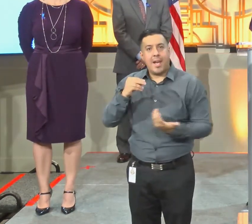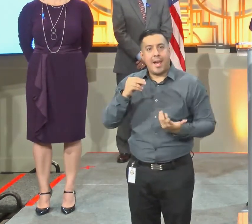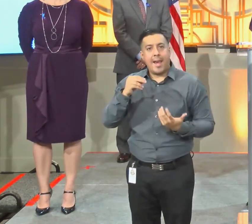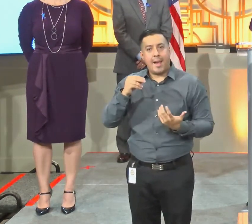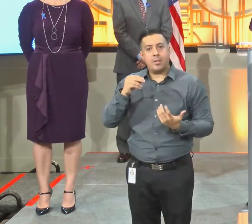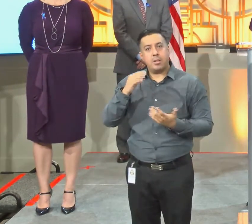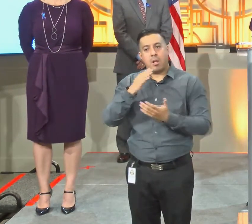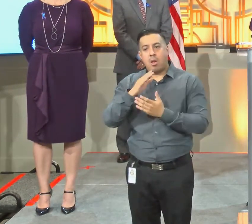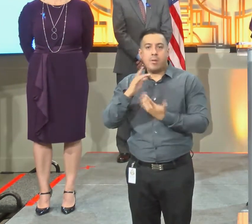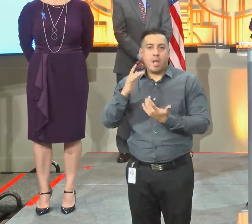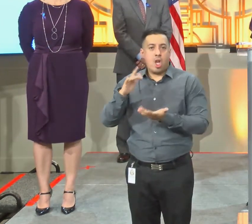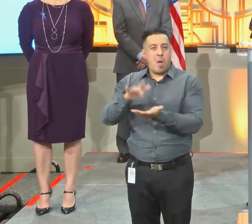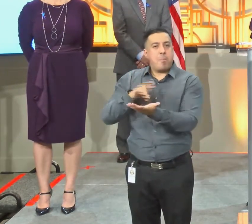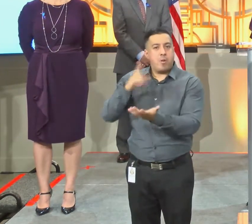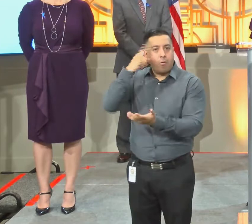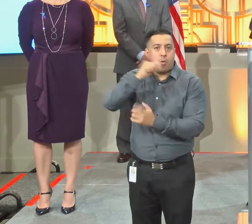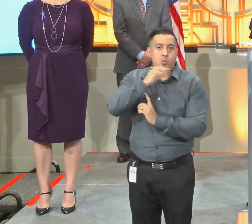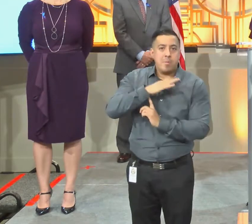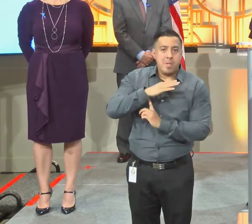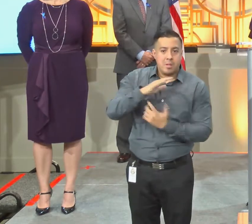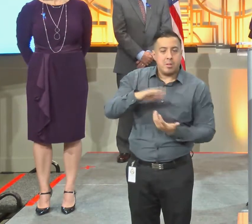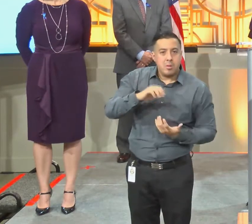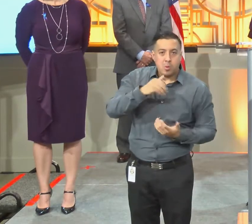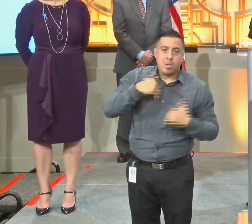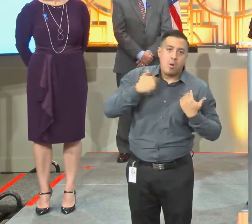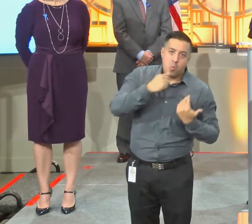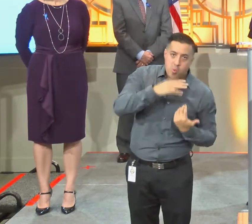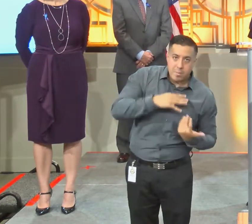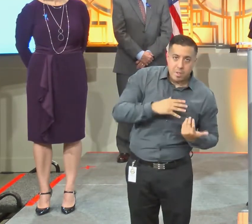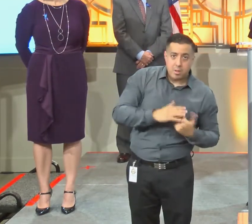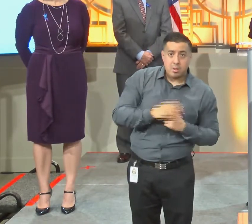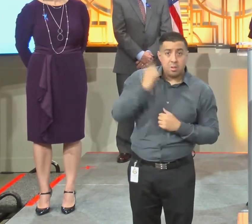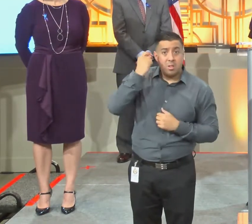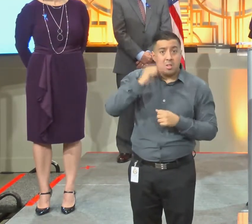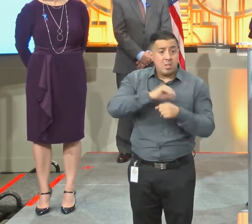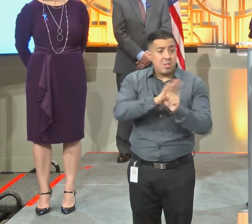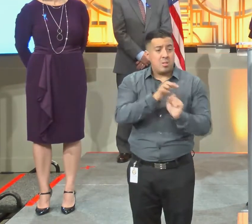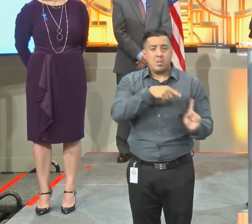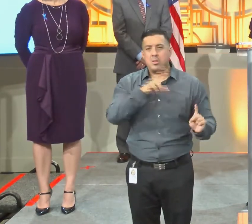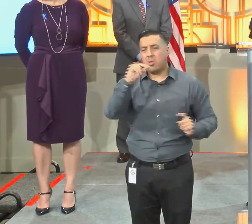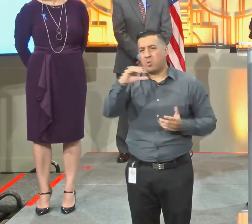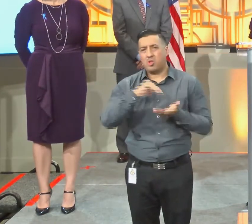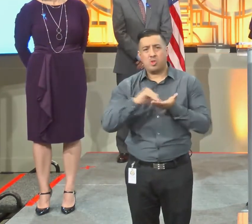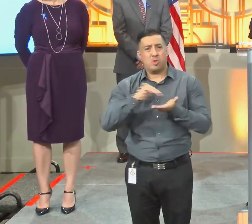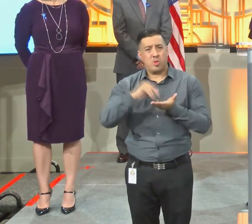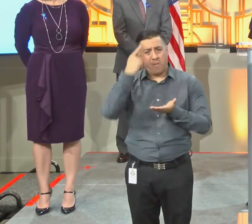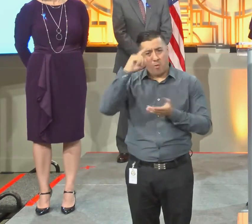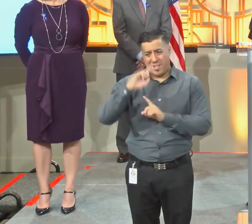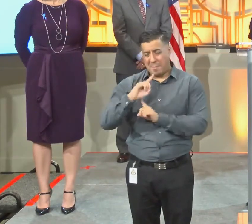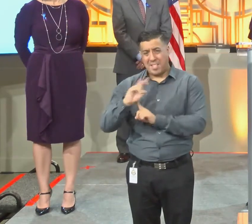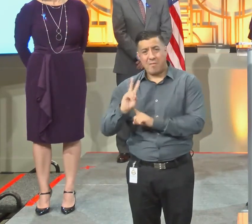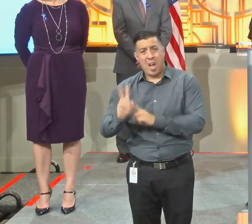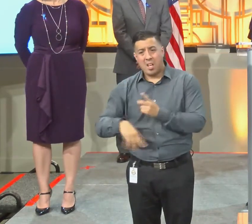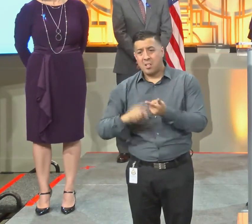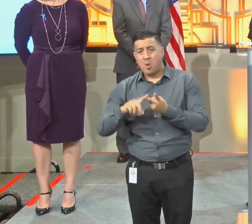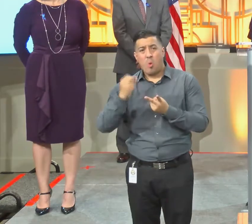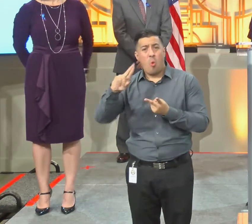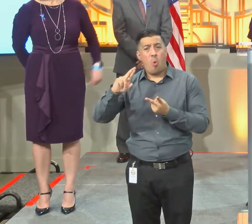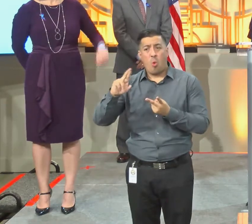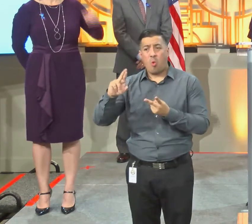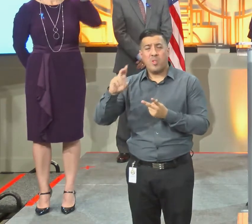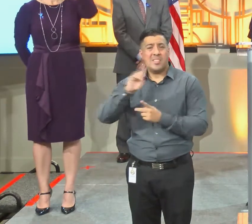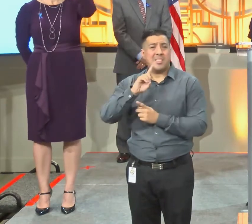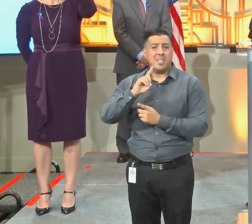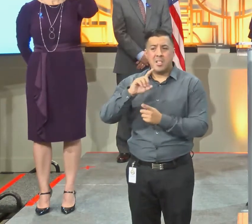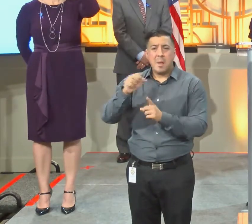girls nationwide. COVID-19, let me quickly say, is no excuse for any kind of domestic violence or abuse. Over the